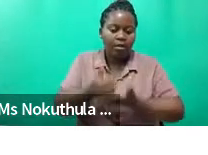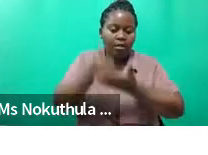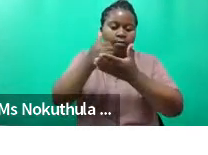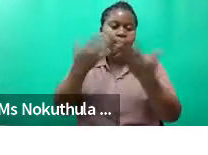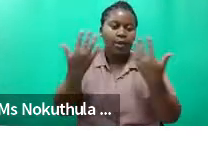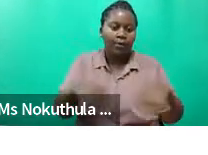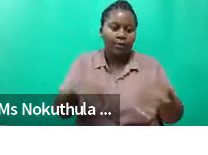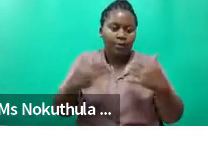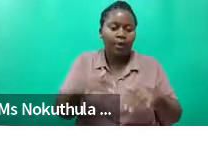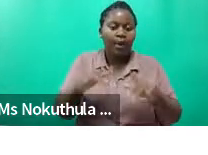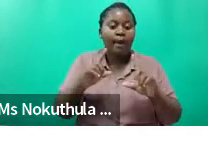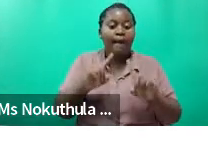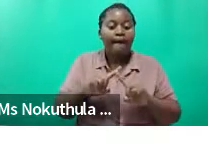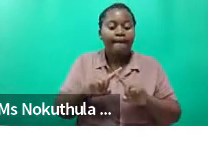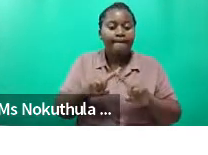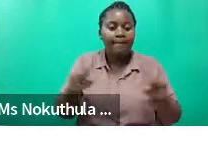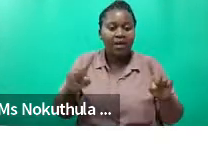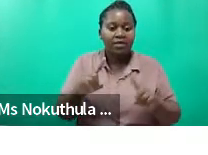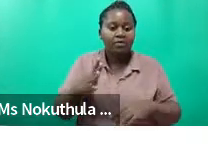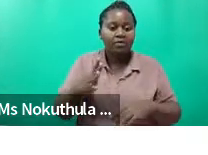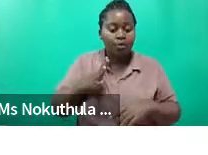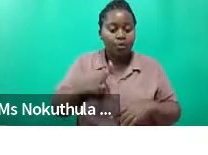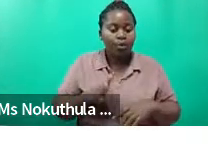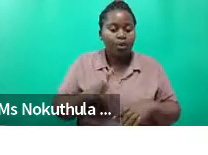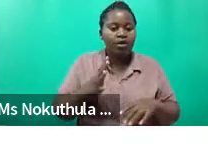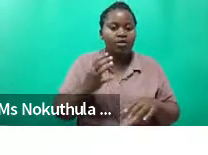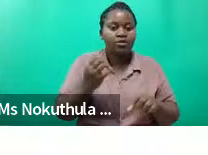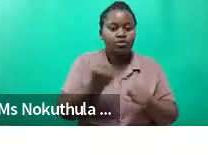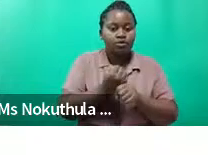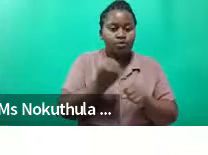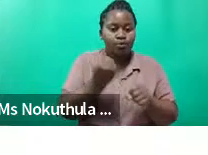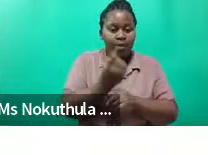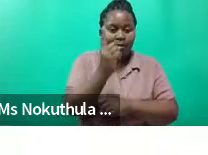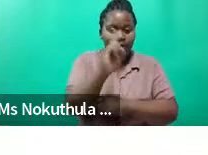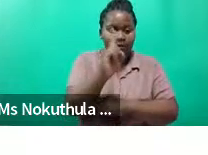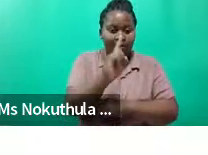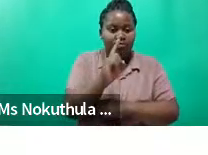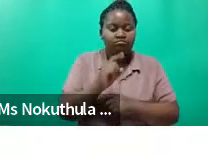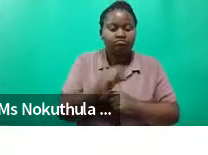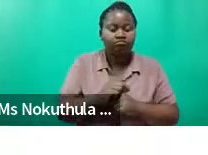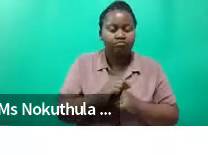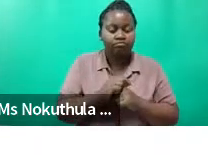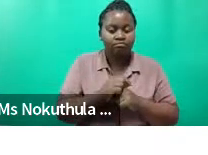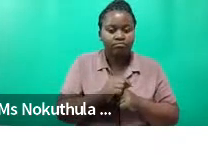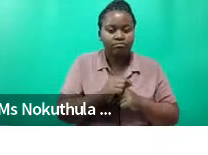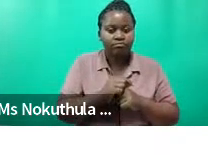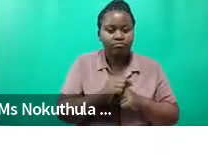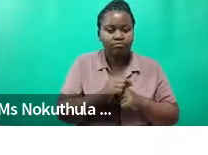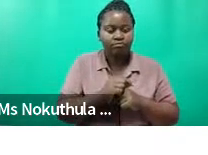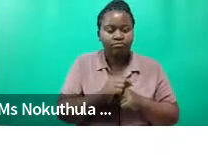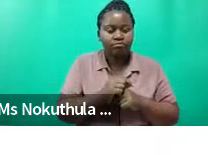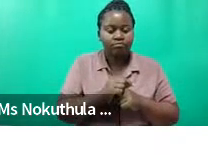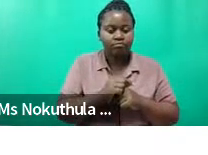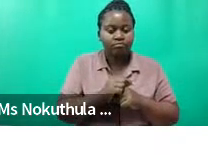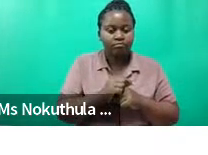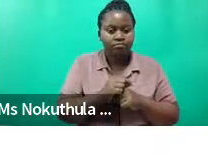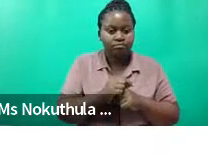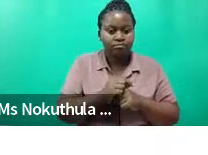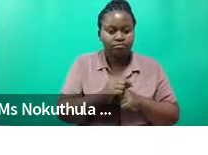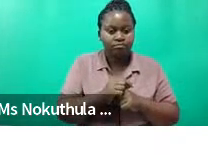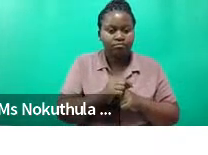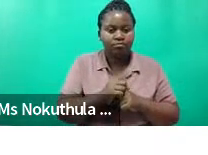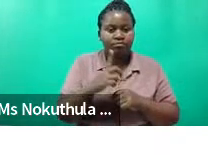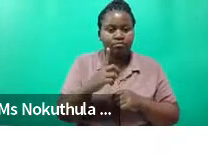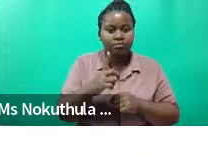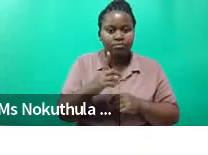However, she wanted to make and draw our attention to the fact that, she just feels that there should